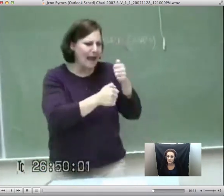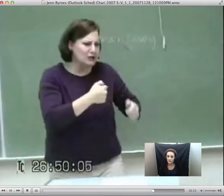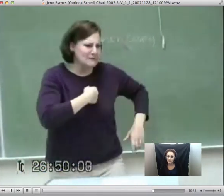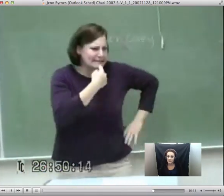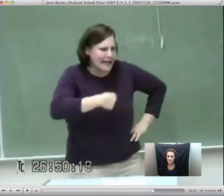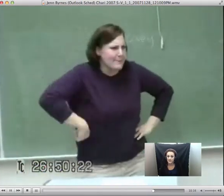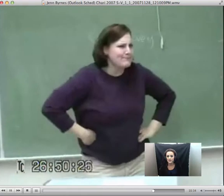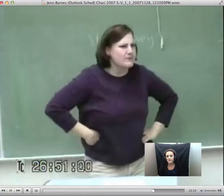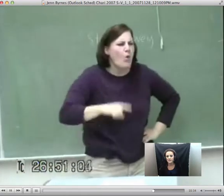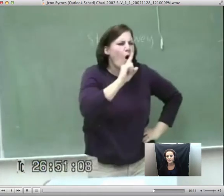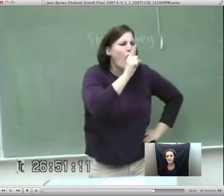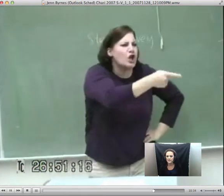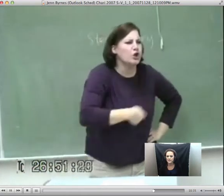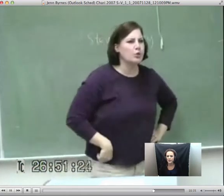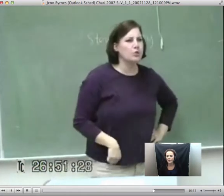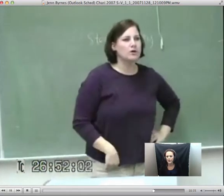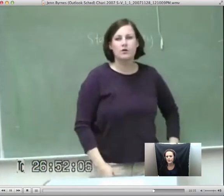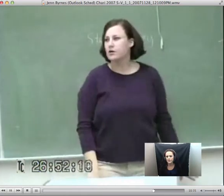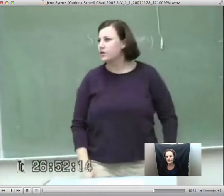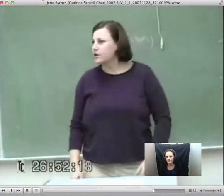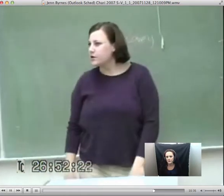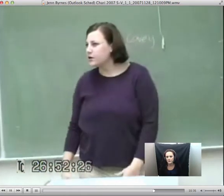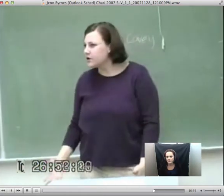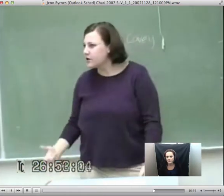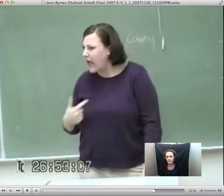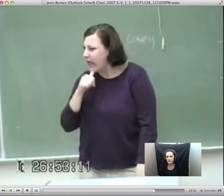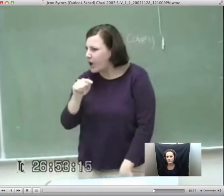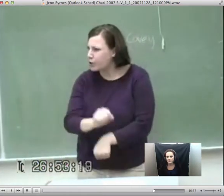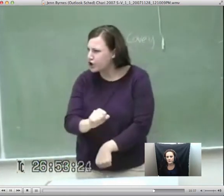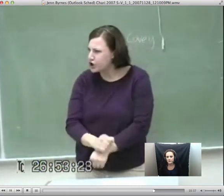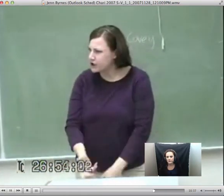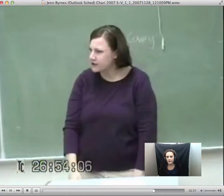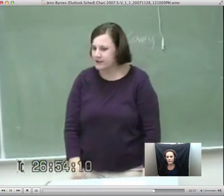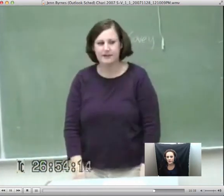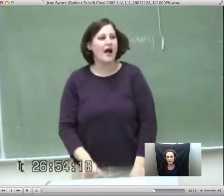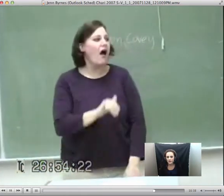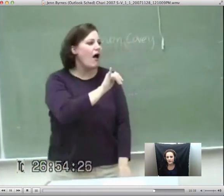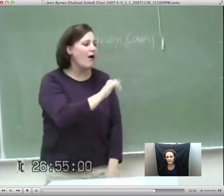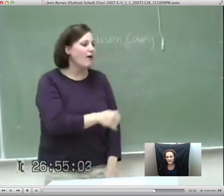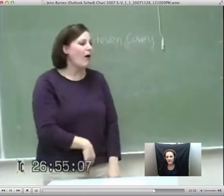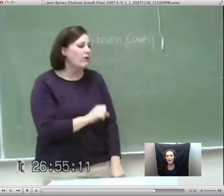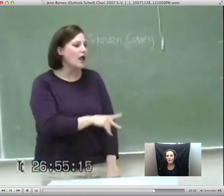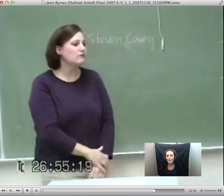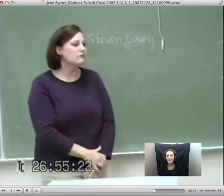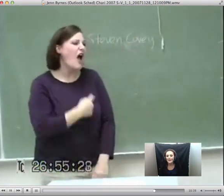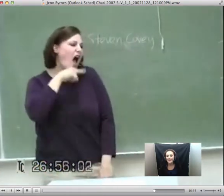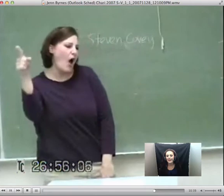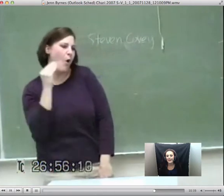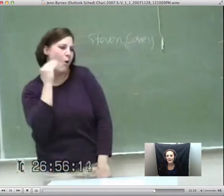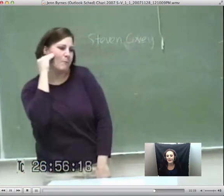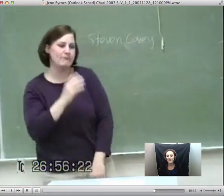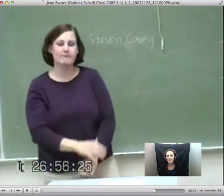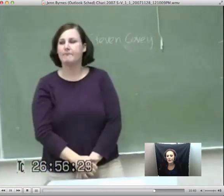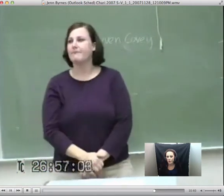when. So he's not messaging me and saying, "Where are you?" "I'm working." "Oh, okay, yeah, I'll go home